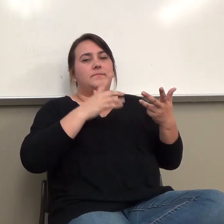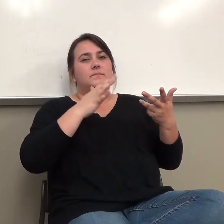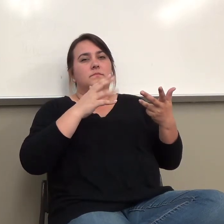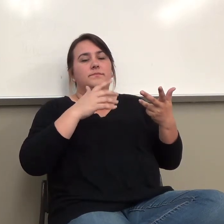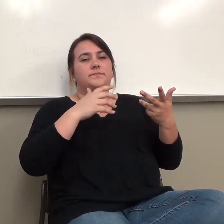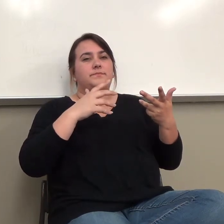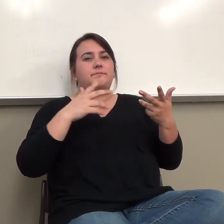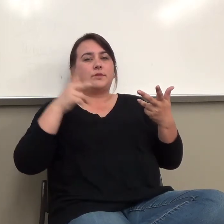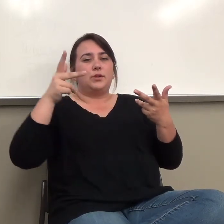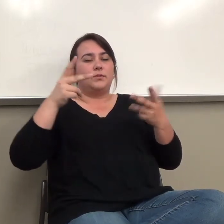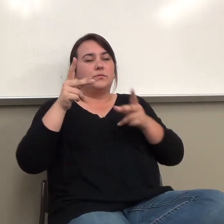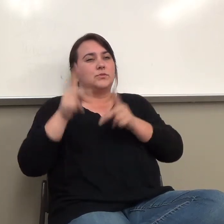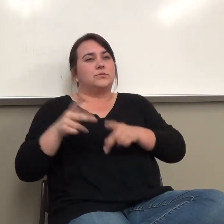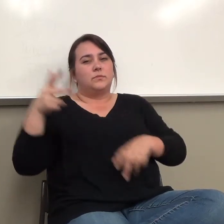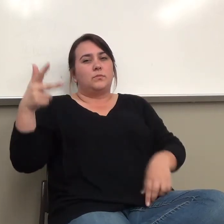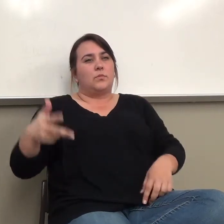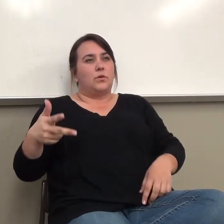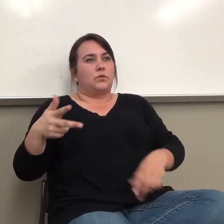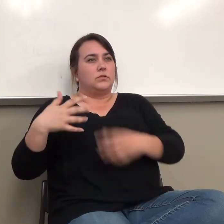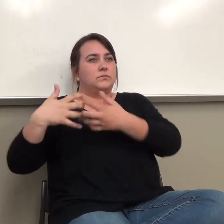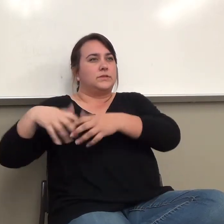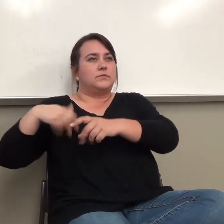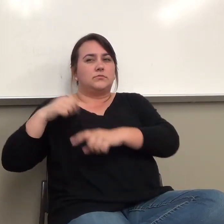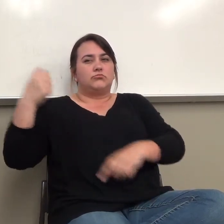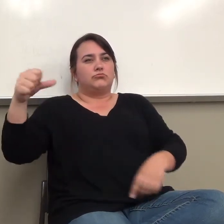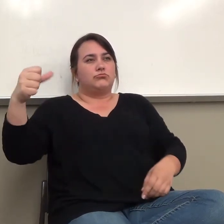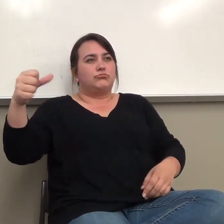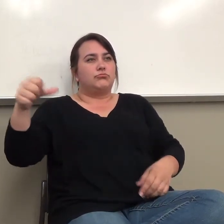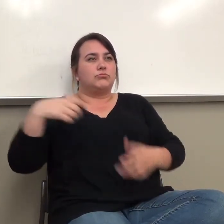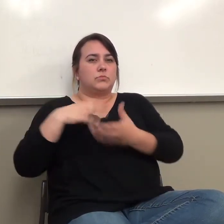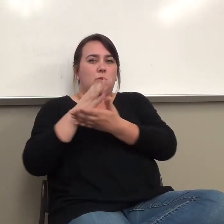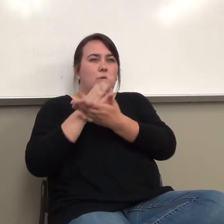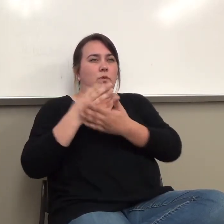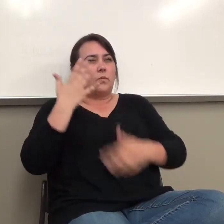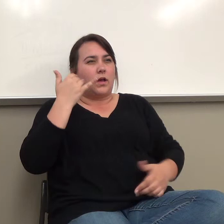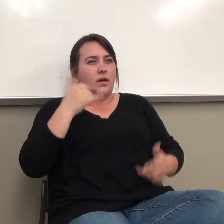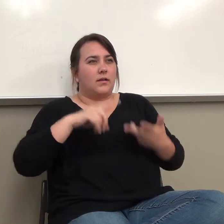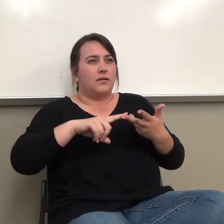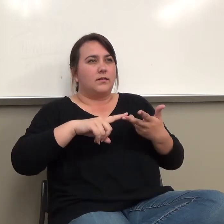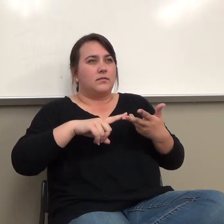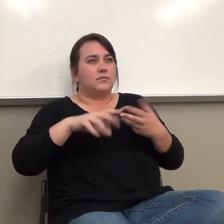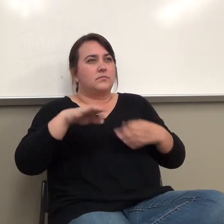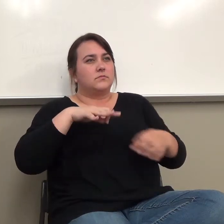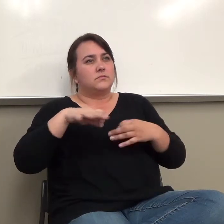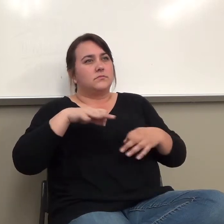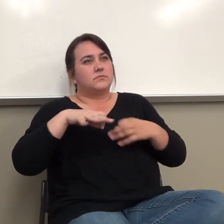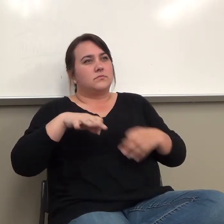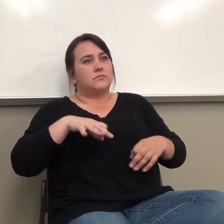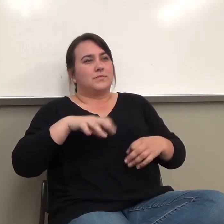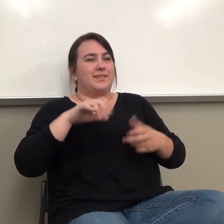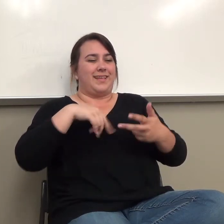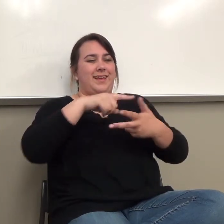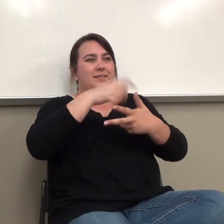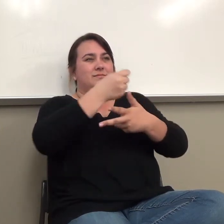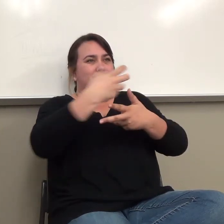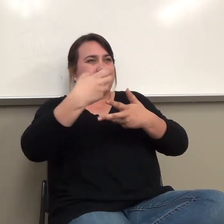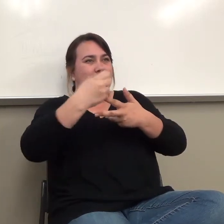when, why, and how you put coins in somebody else's beaker. And that's what's gonna expand this. Does that